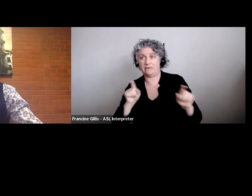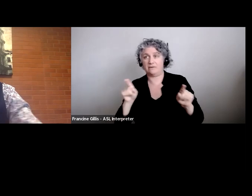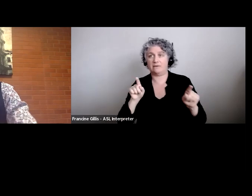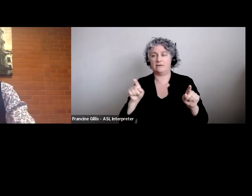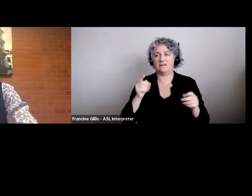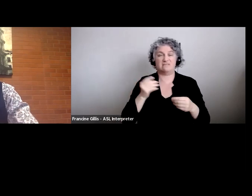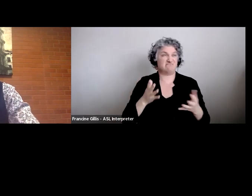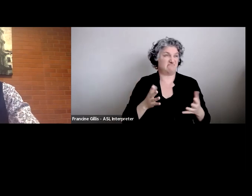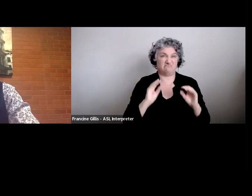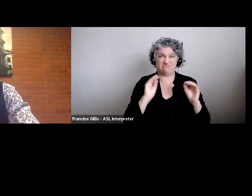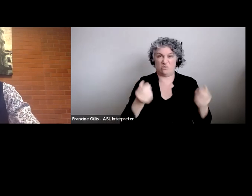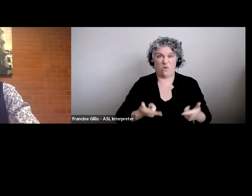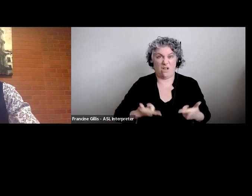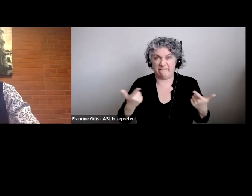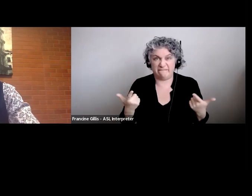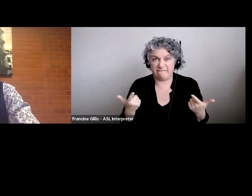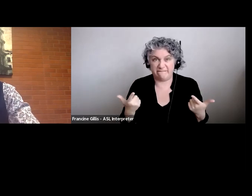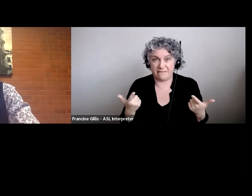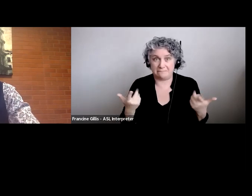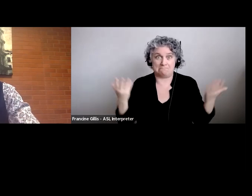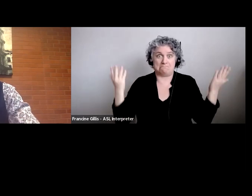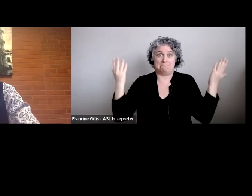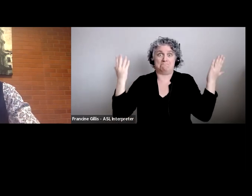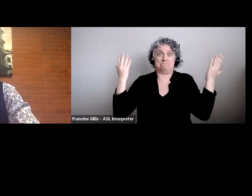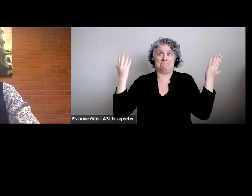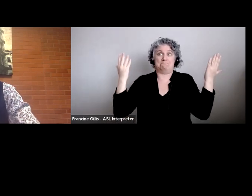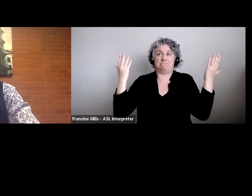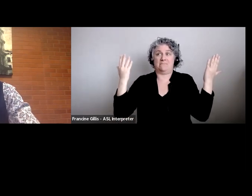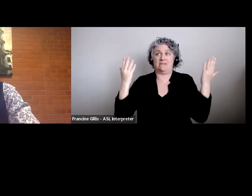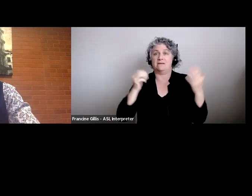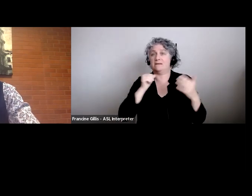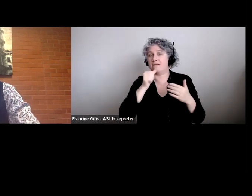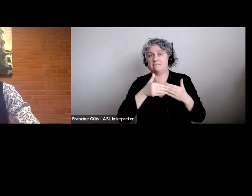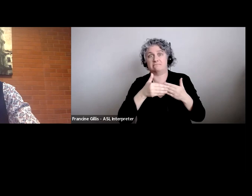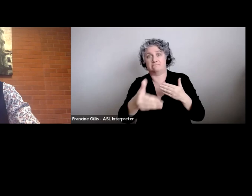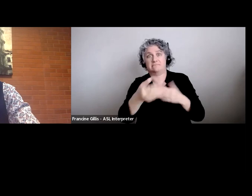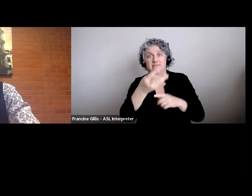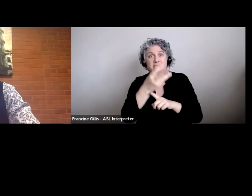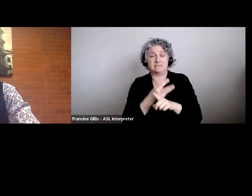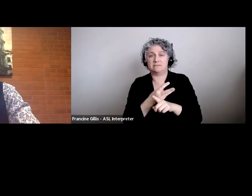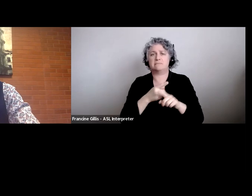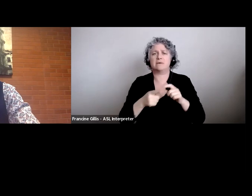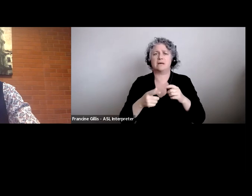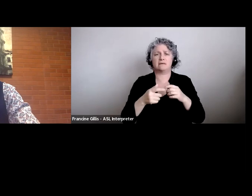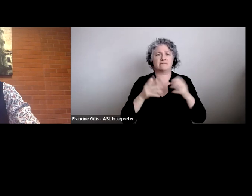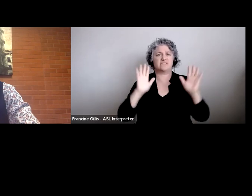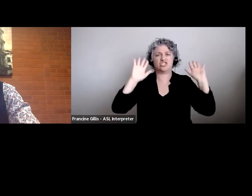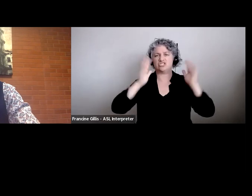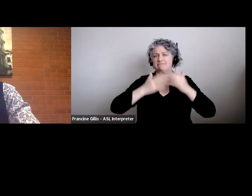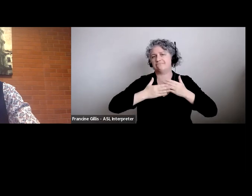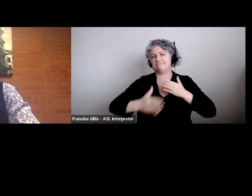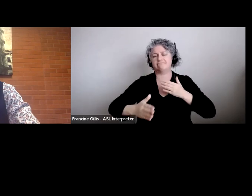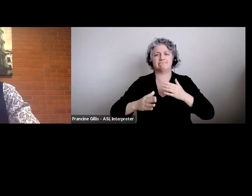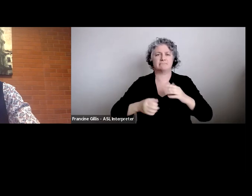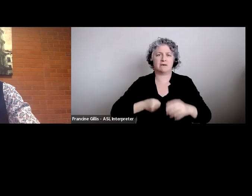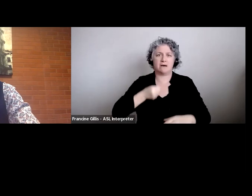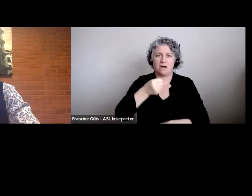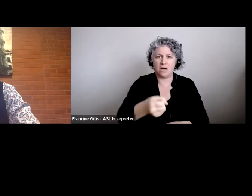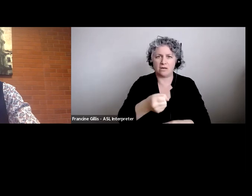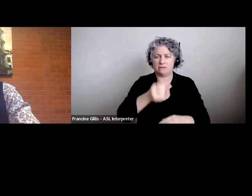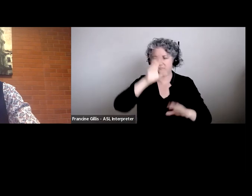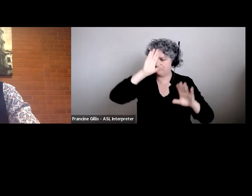no life now. Well, just the next 6 months, I'm just not going to have any life. That's it. It's just going to be the show, and that's